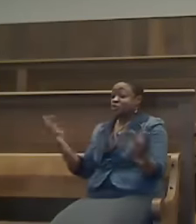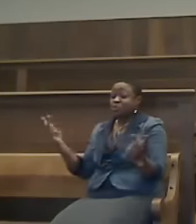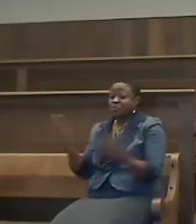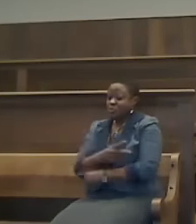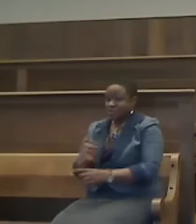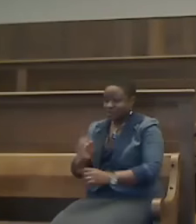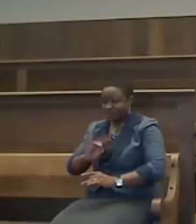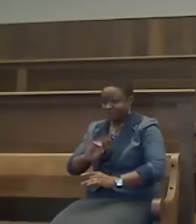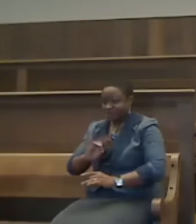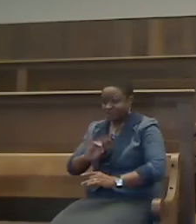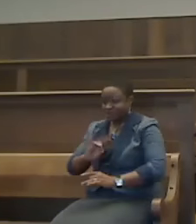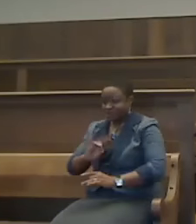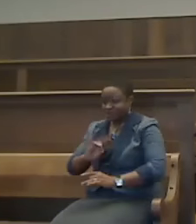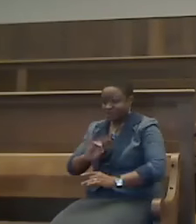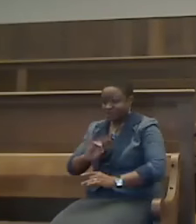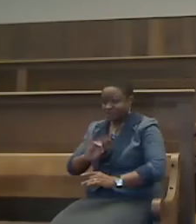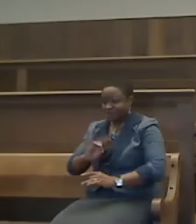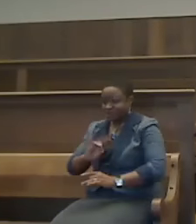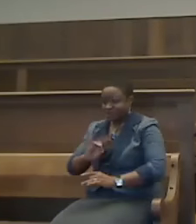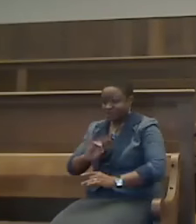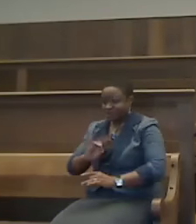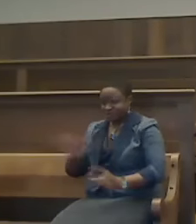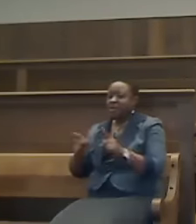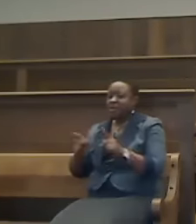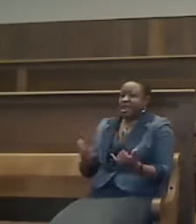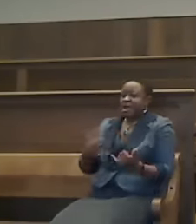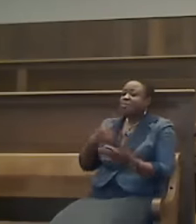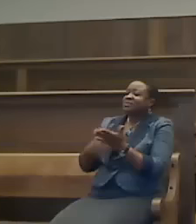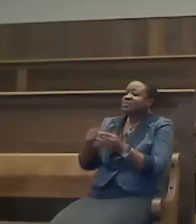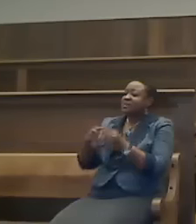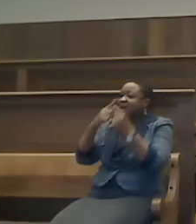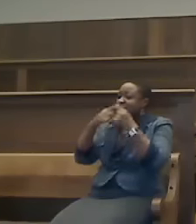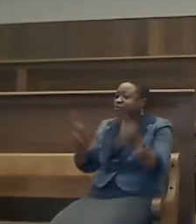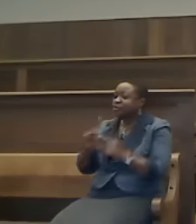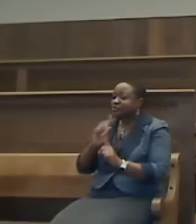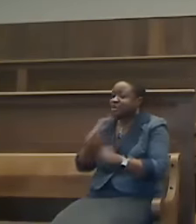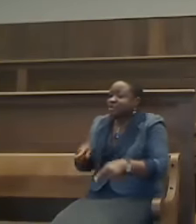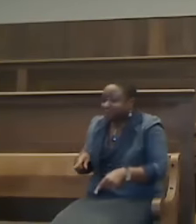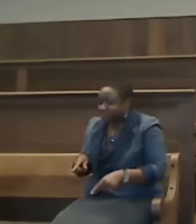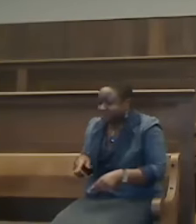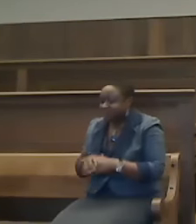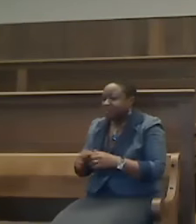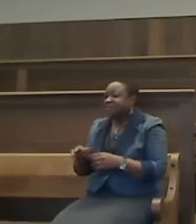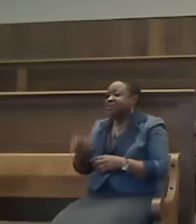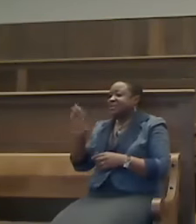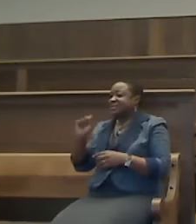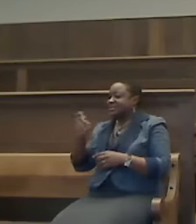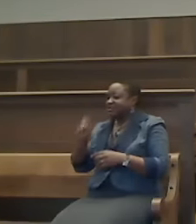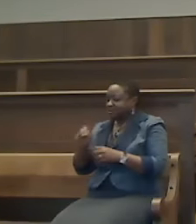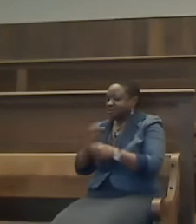toxin later. I just want to talk about the allergic reactions associated with Bt